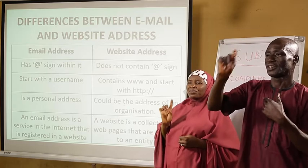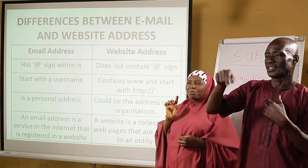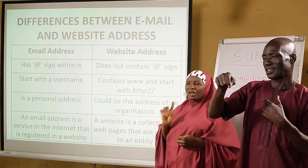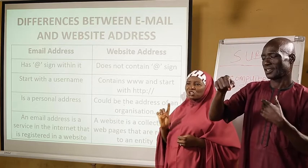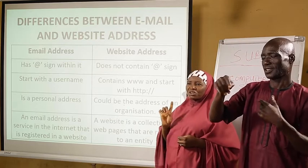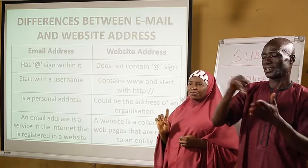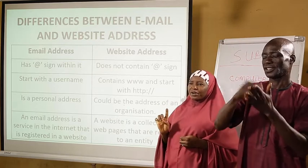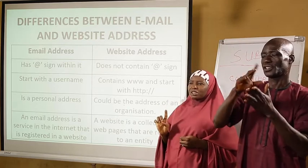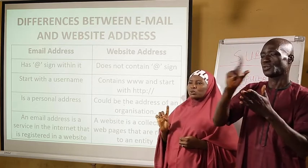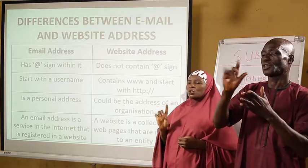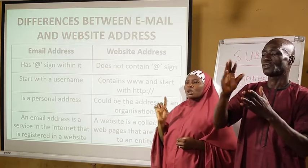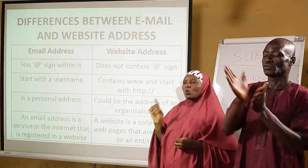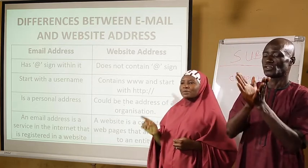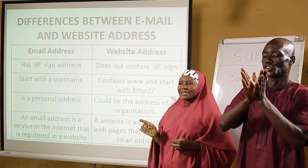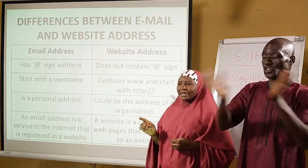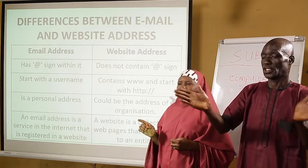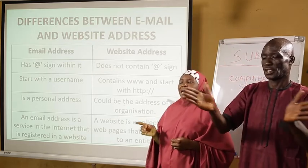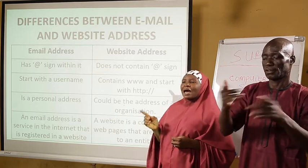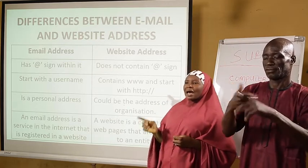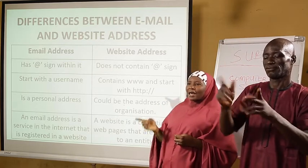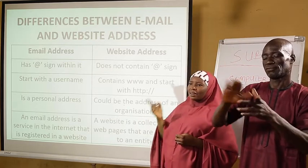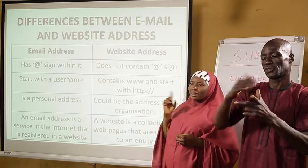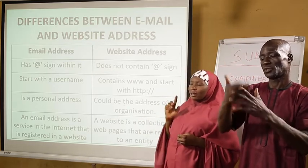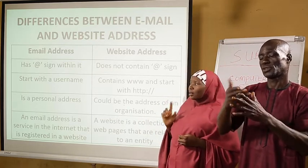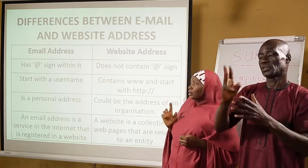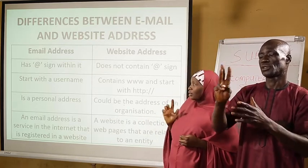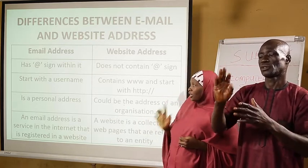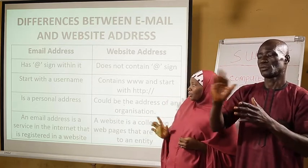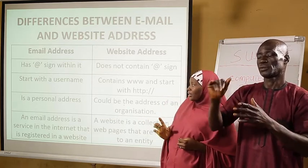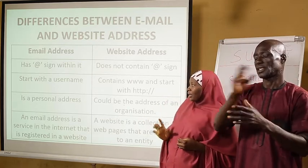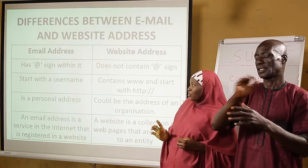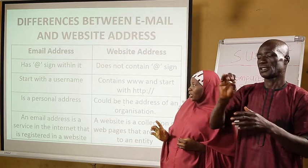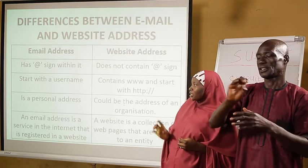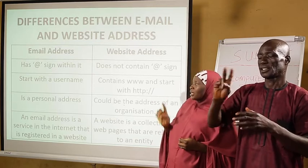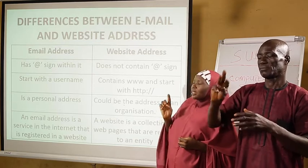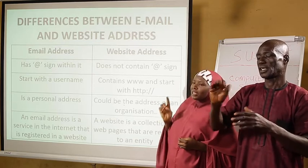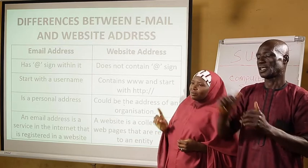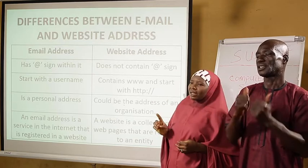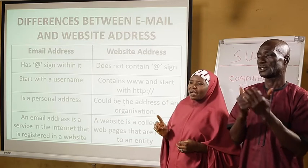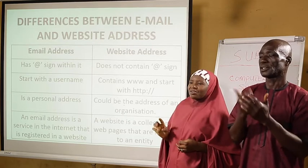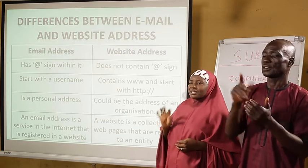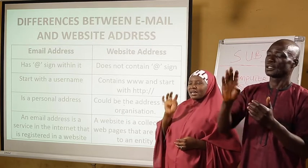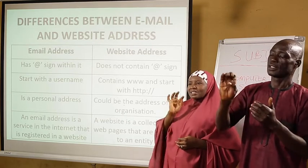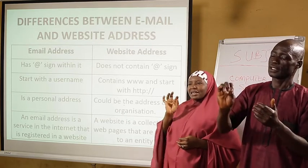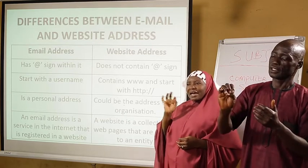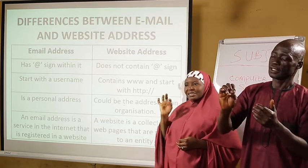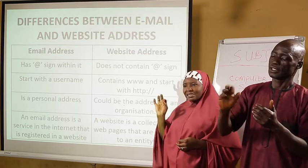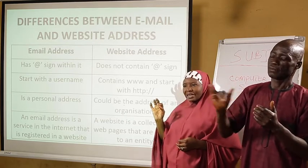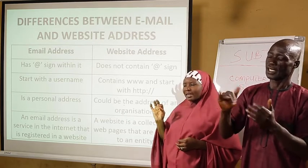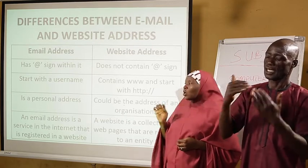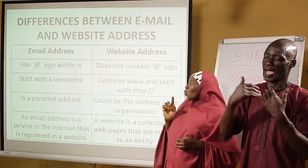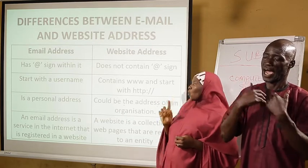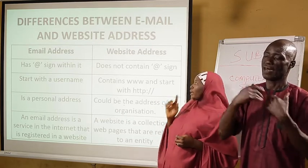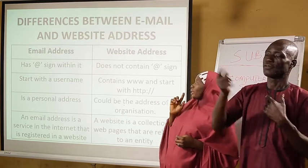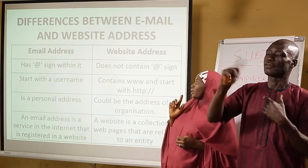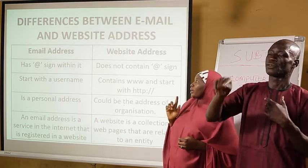one of the major differences between a website and an email address. The email address has an